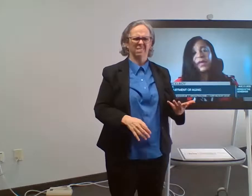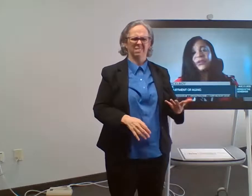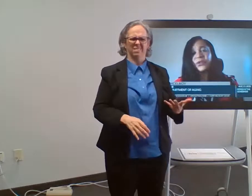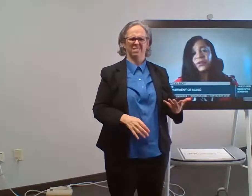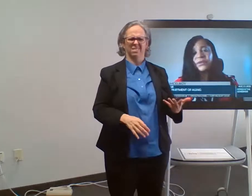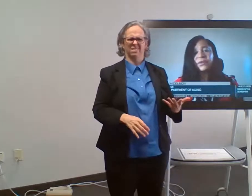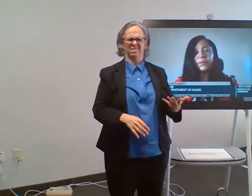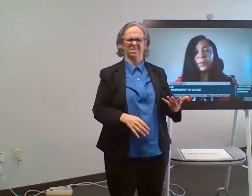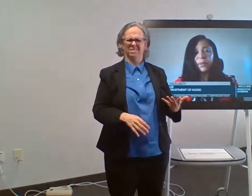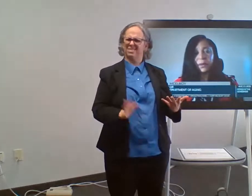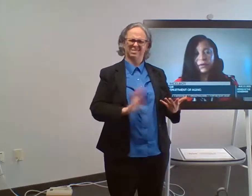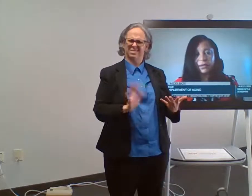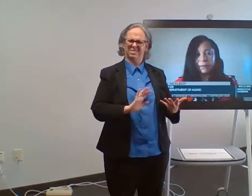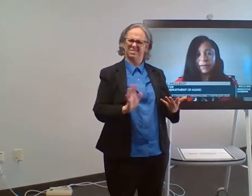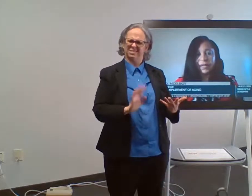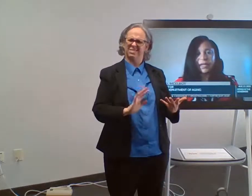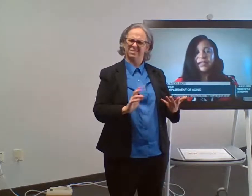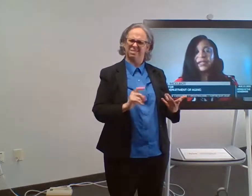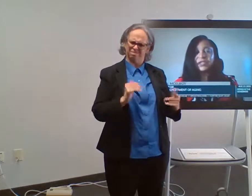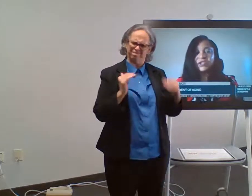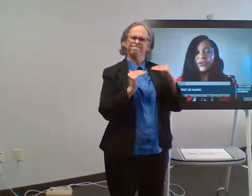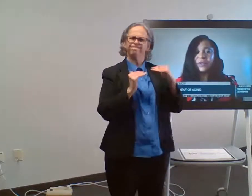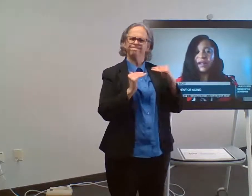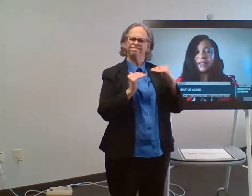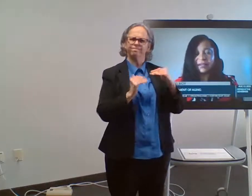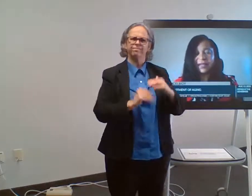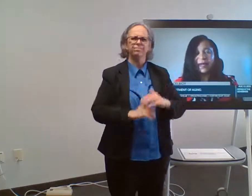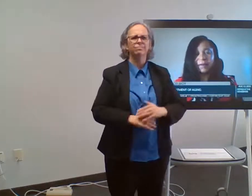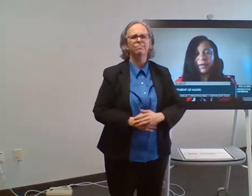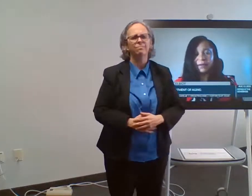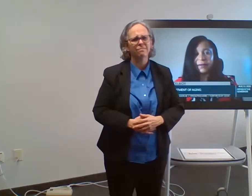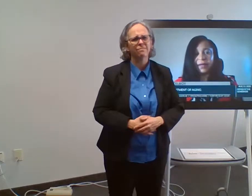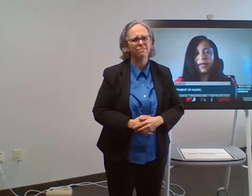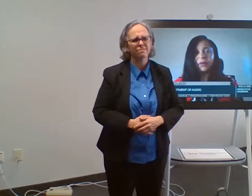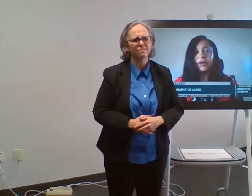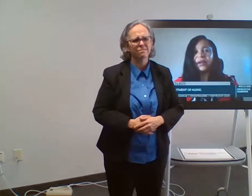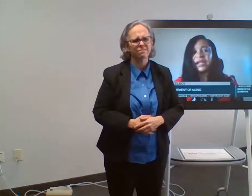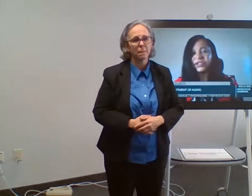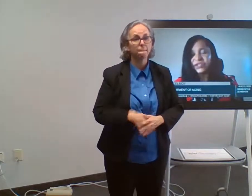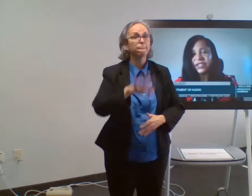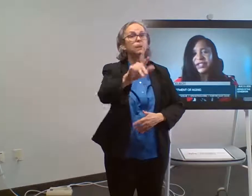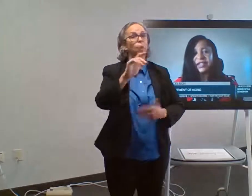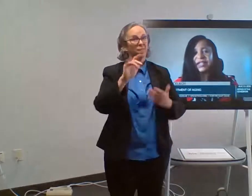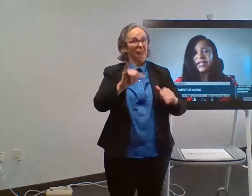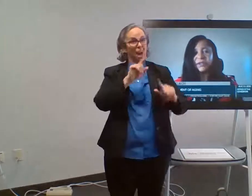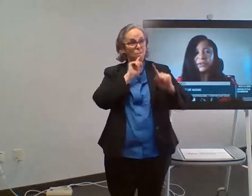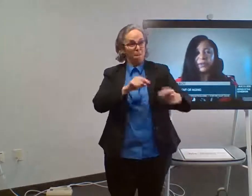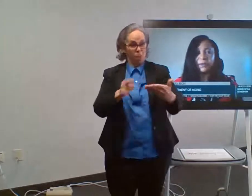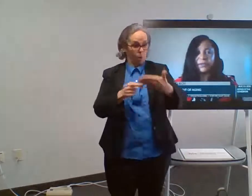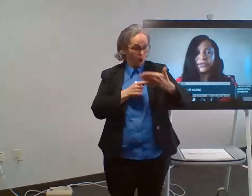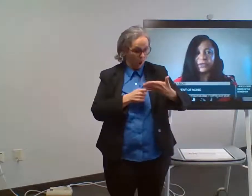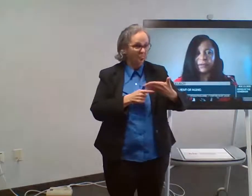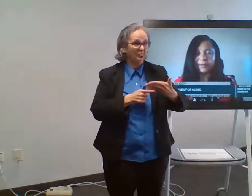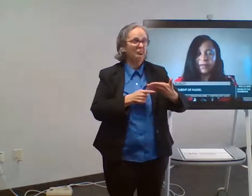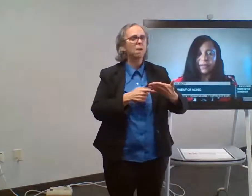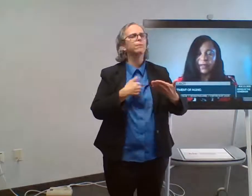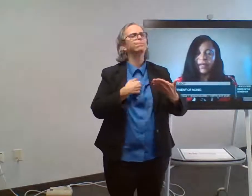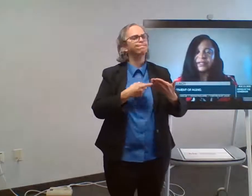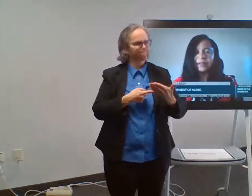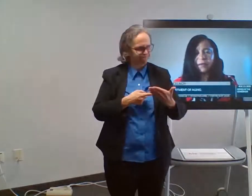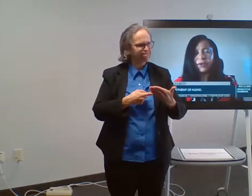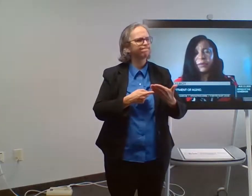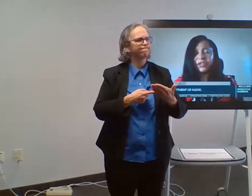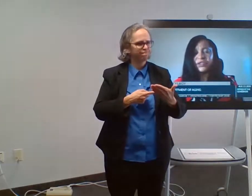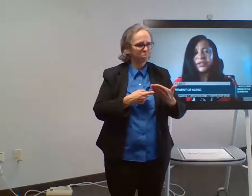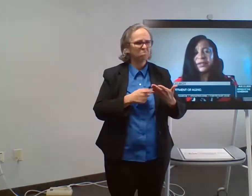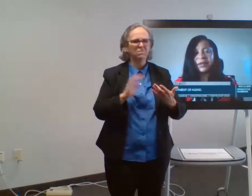So, in terms of the report and the initial thoughts of the cabinet and what our agencies can individually pursue,